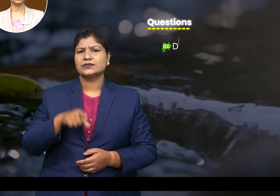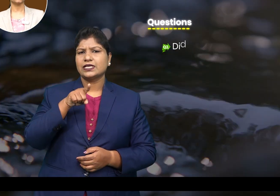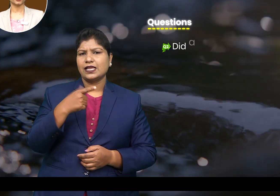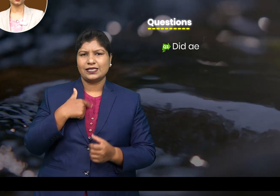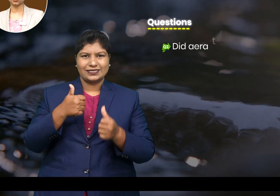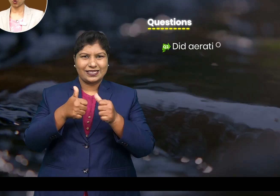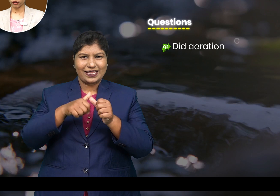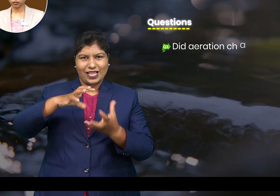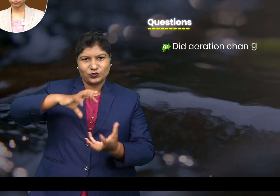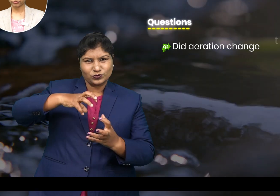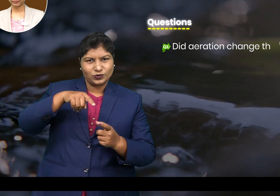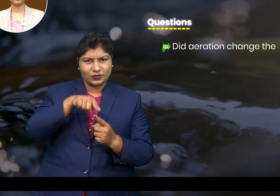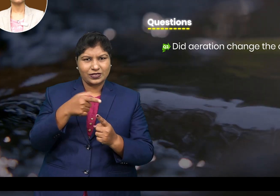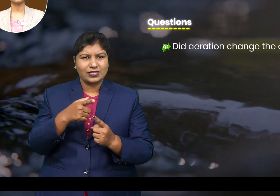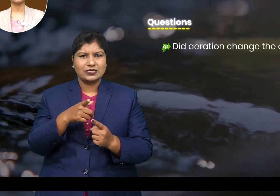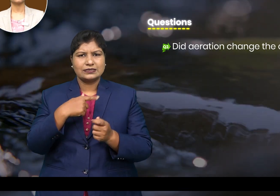Did aeration change the odor?